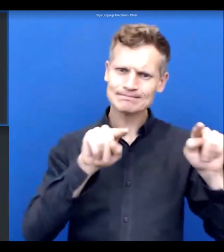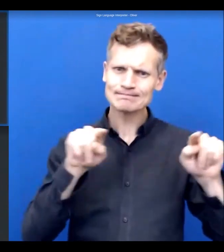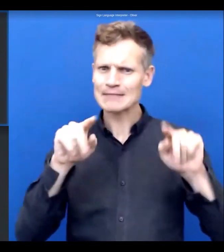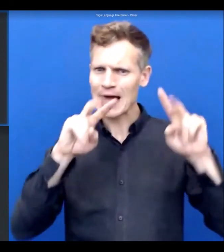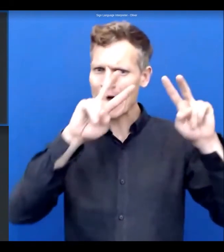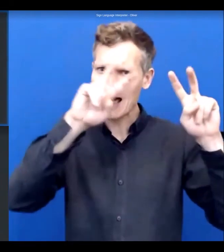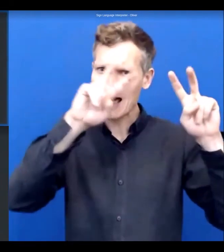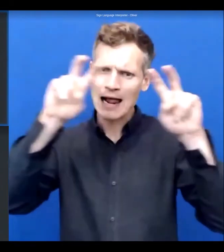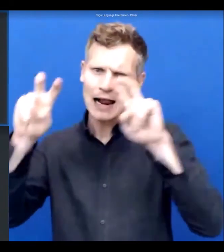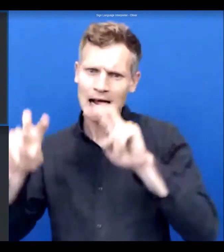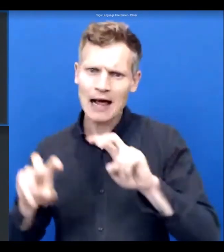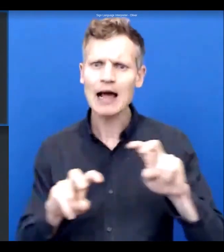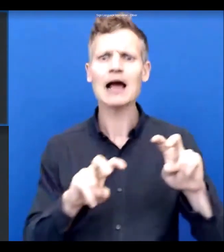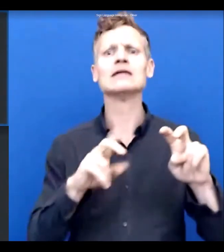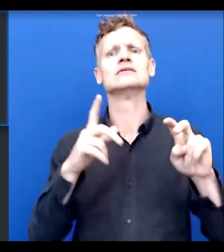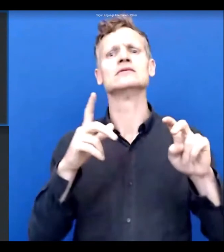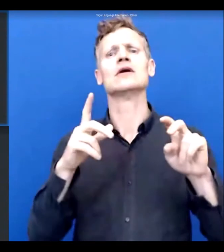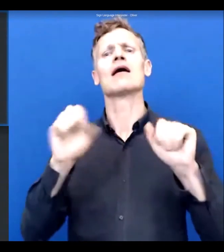canvas.